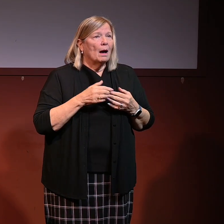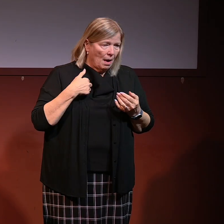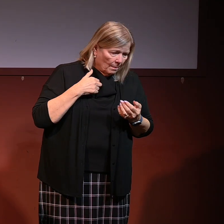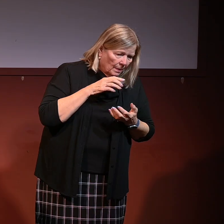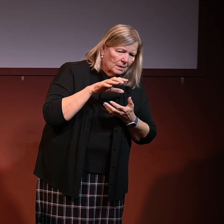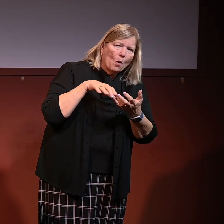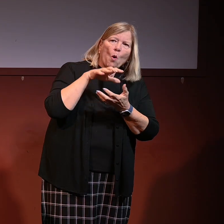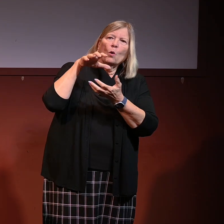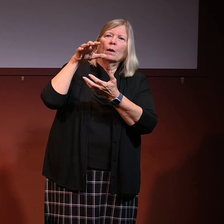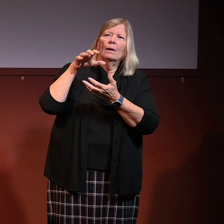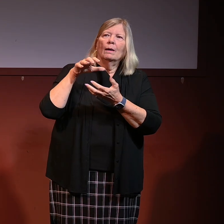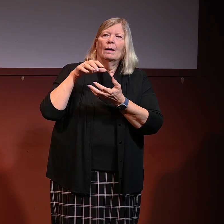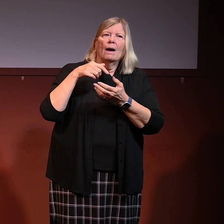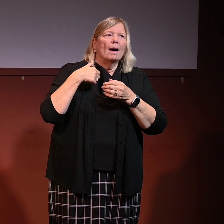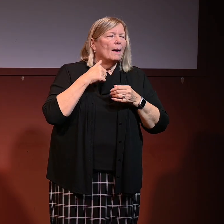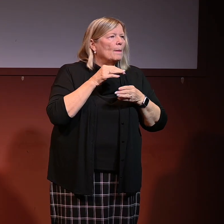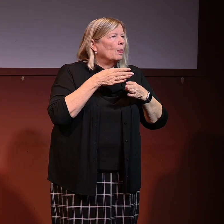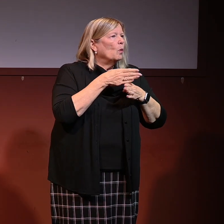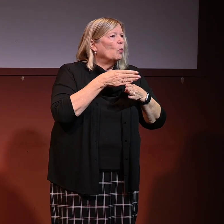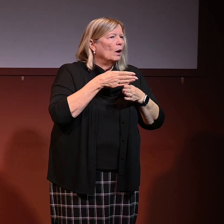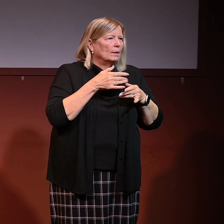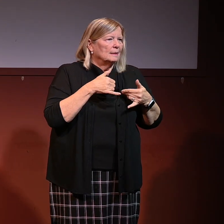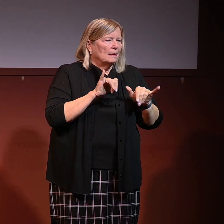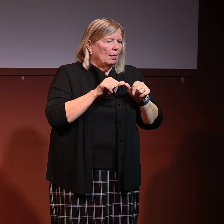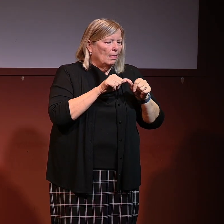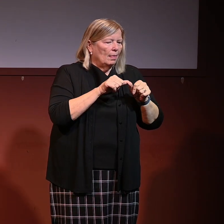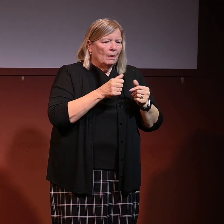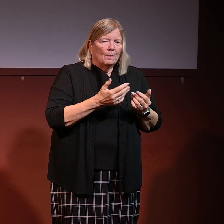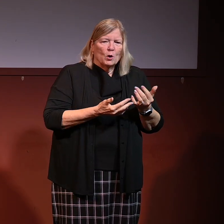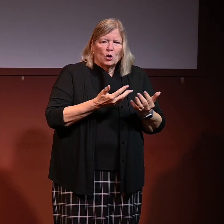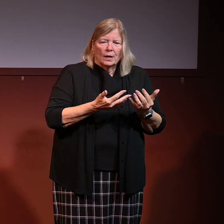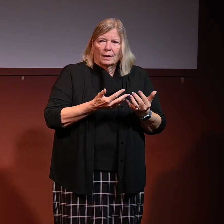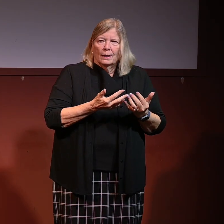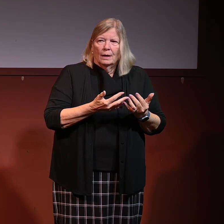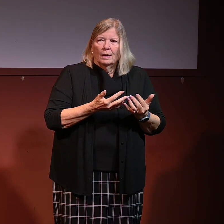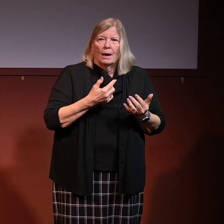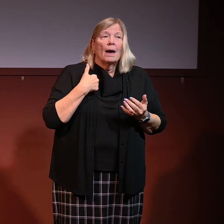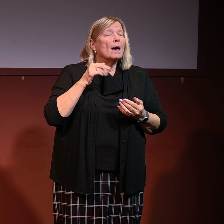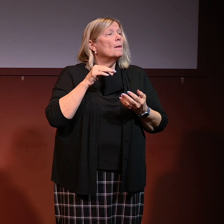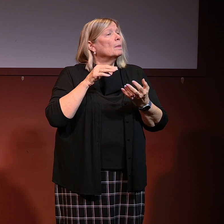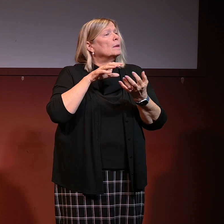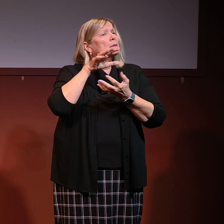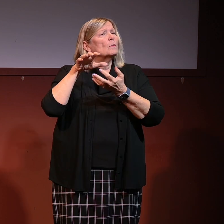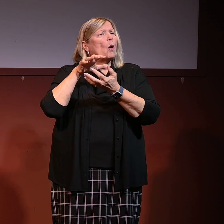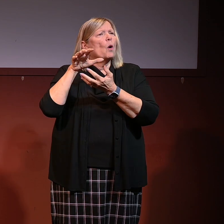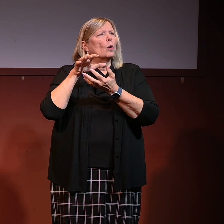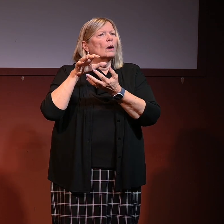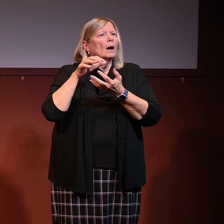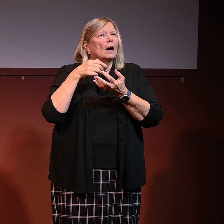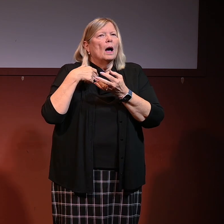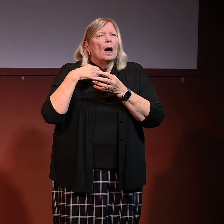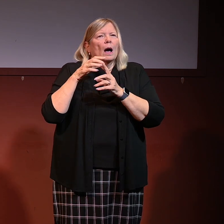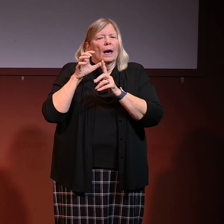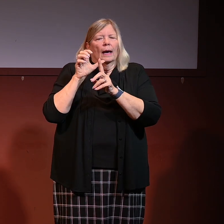smoke. I am the wood that's still burning. I am the smoke. I cling